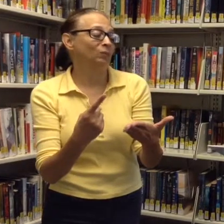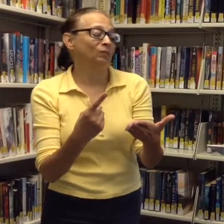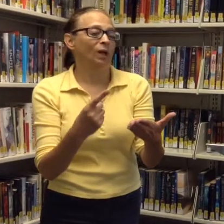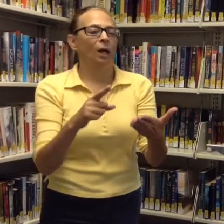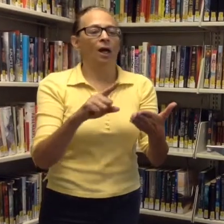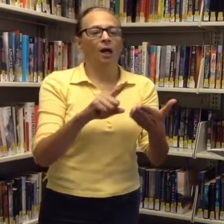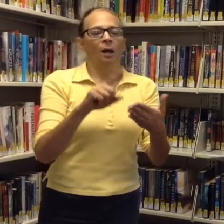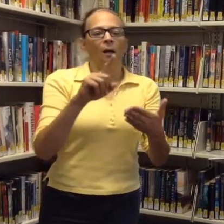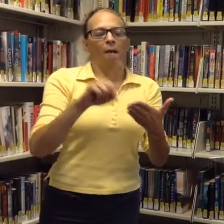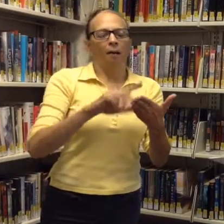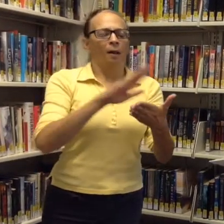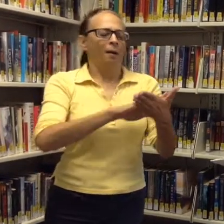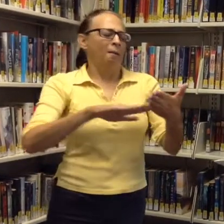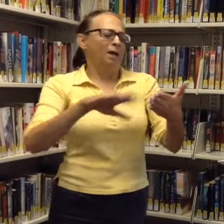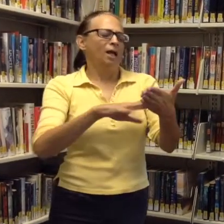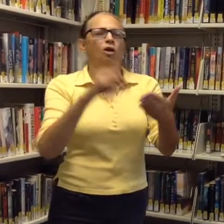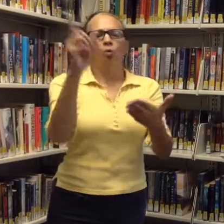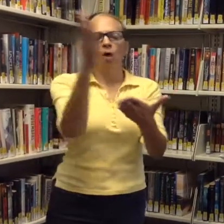They painted one part red